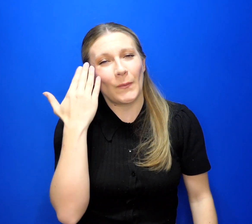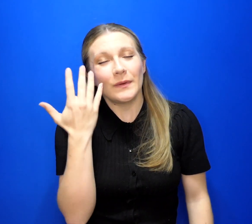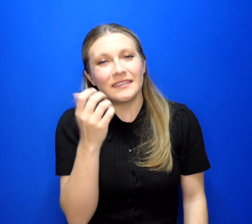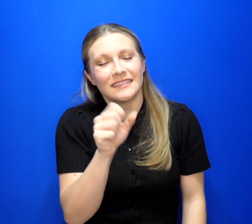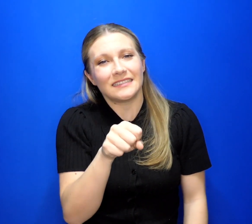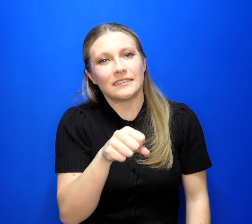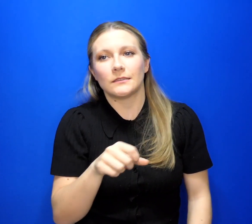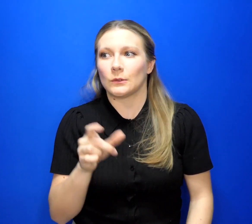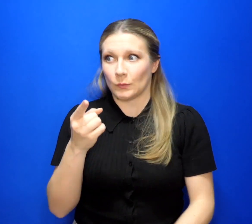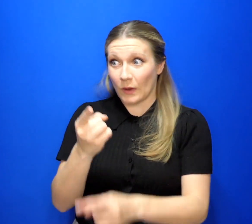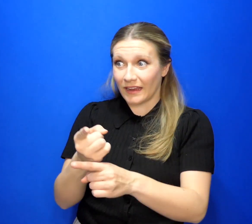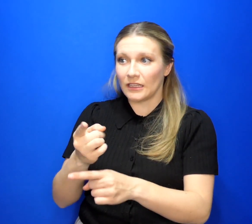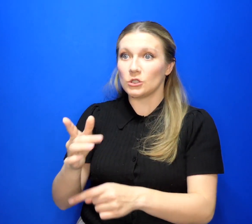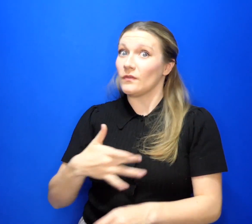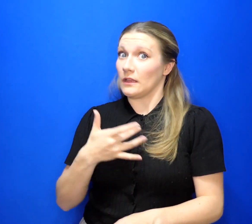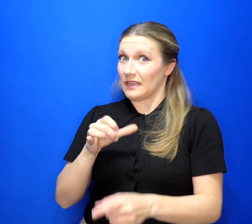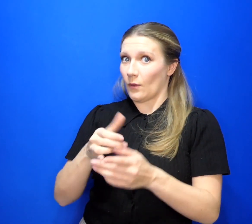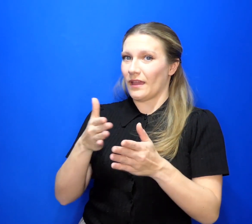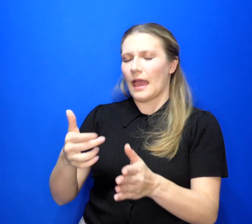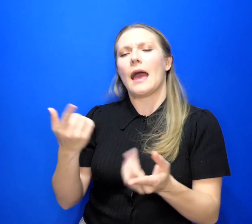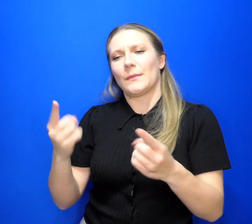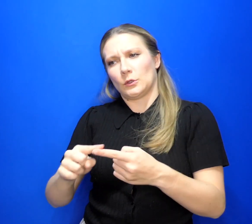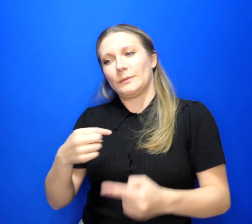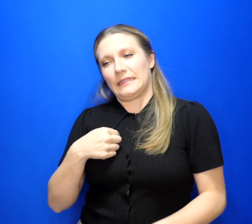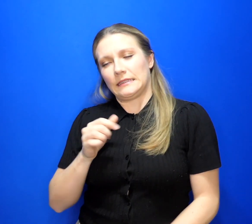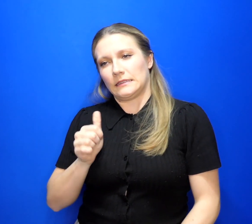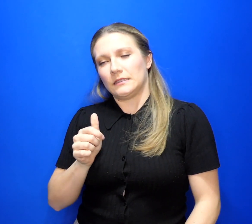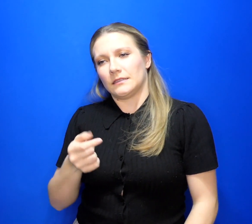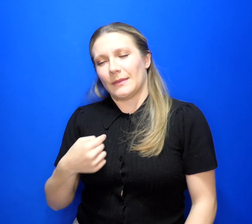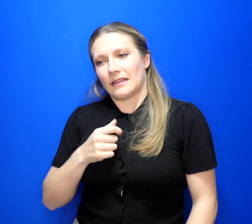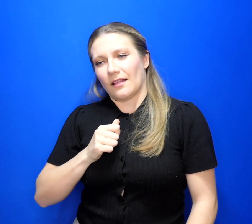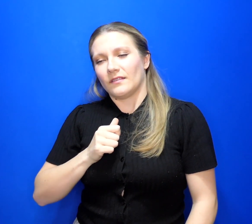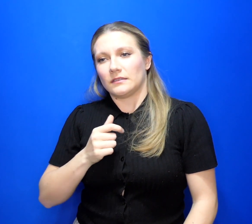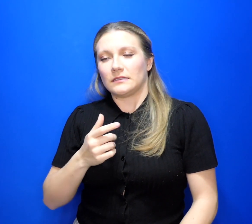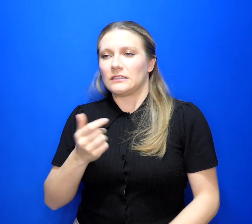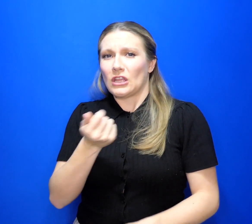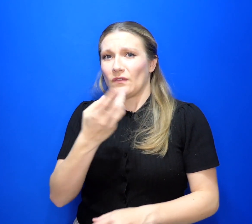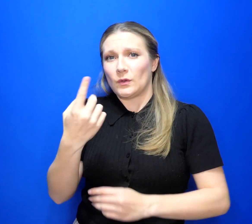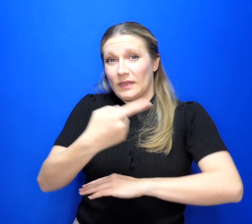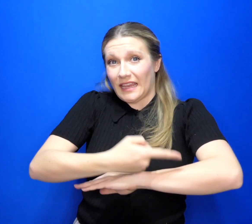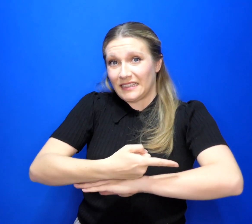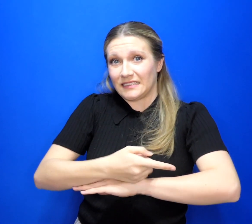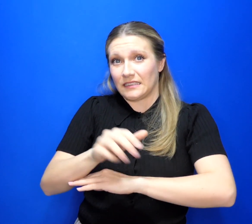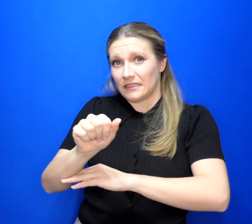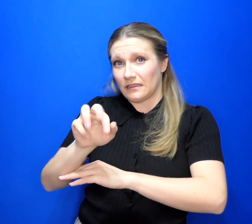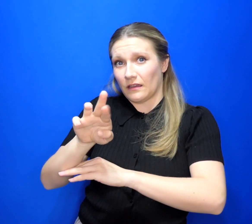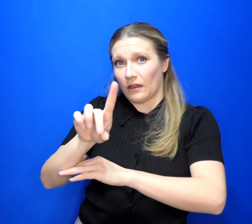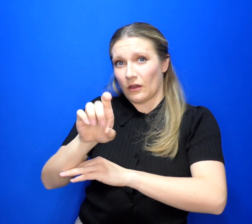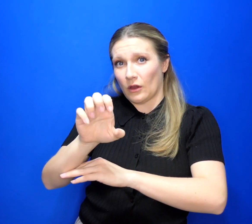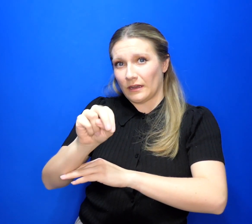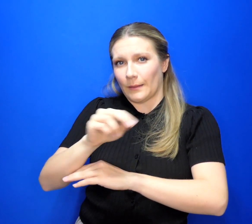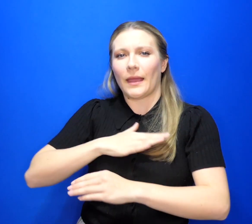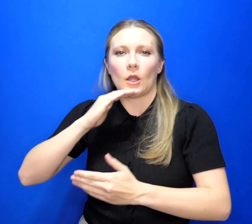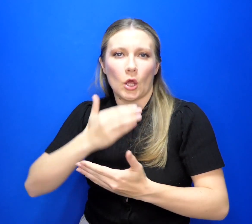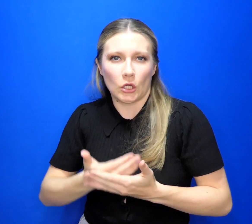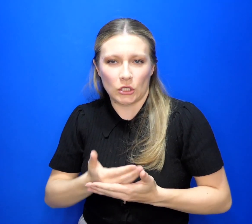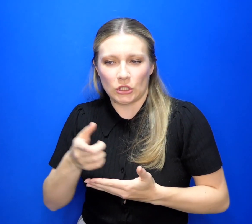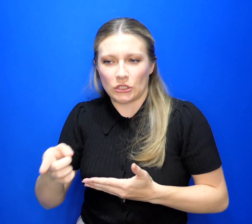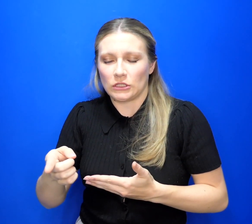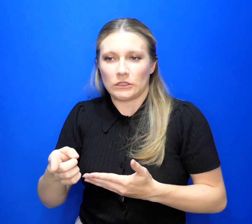It is. Because it'll hit you that way, because it happened to me. Yeah. Yeah. There was a couple of days where Arden just out of nowhere did